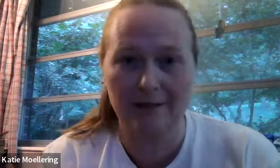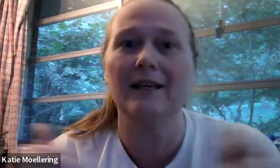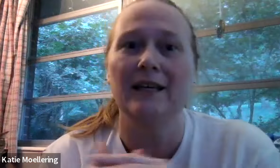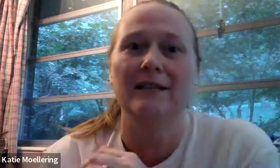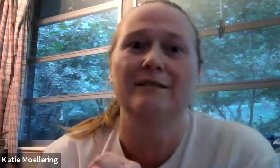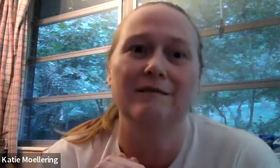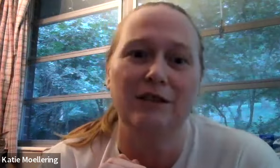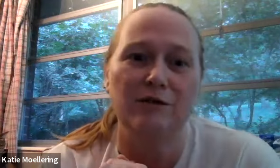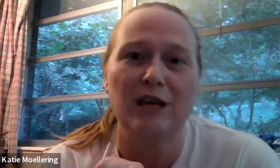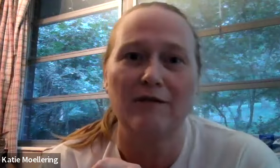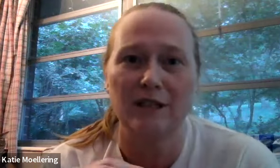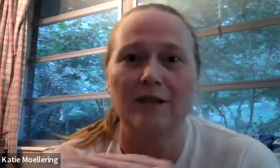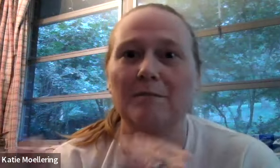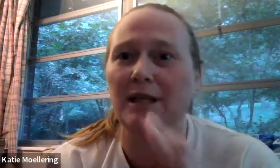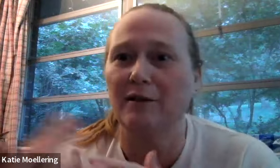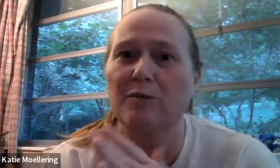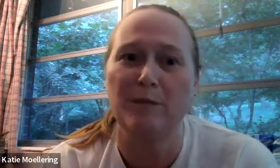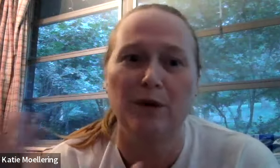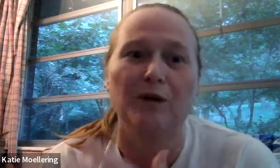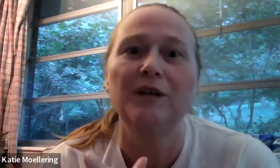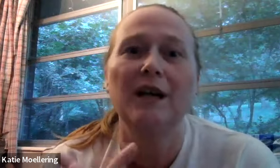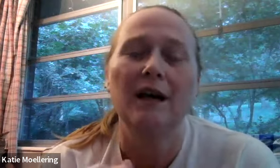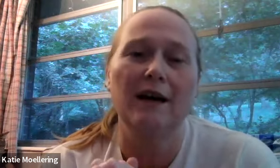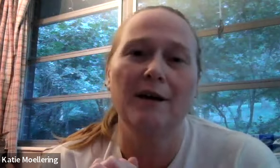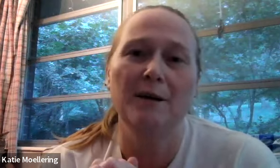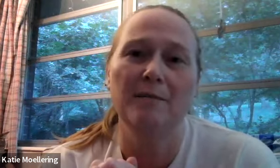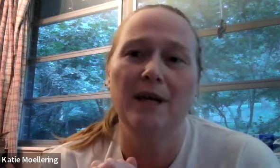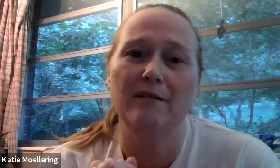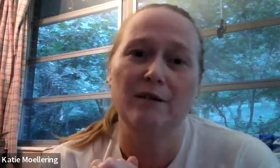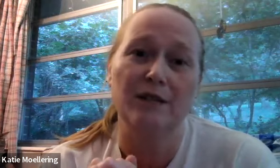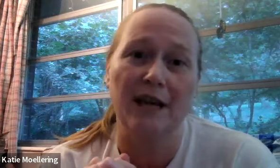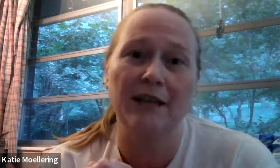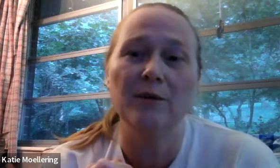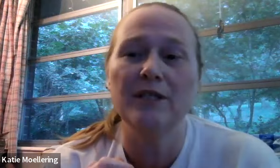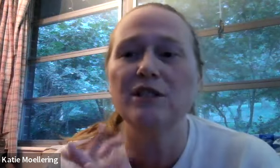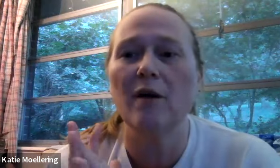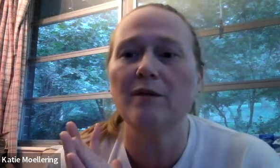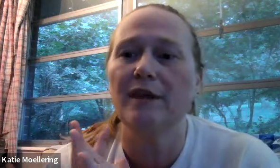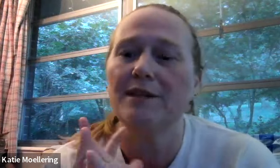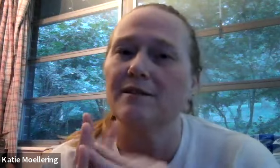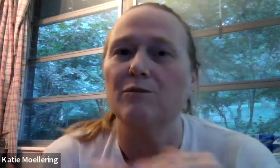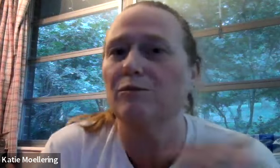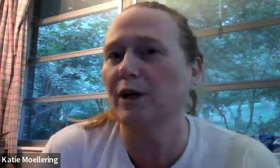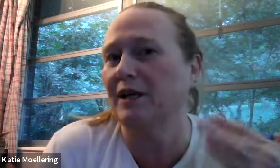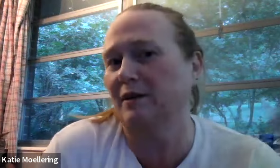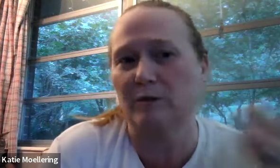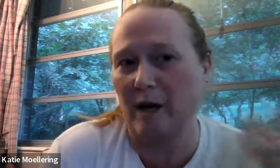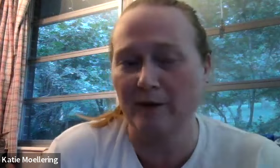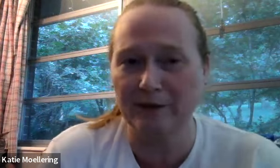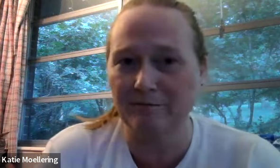speaks, and you just have to meet other people, and use sign language. So we're getting closer to being able to